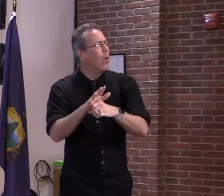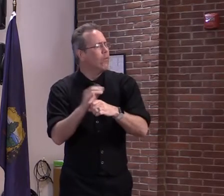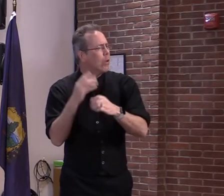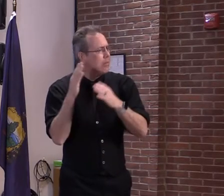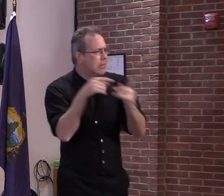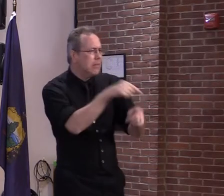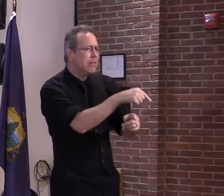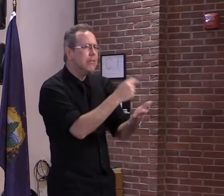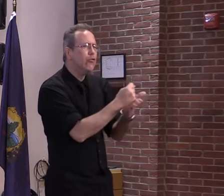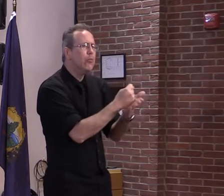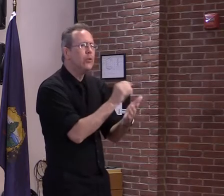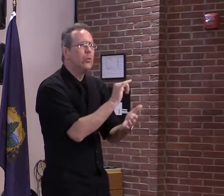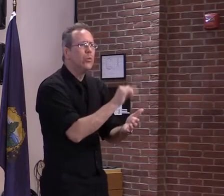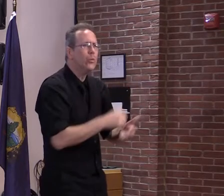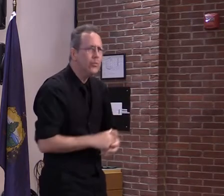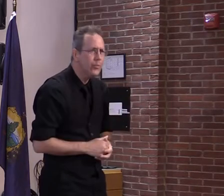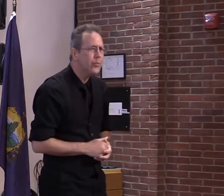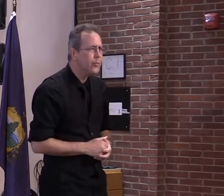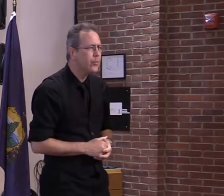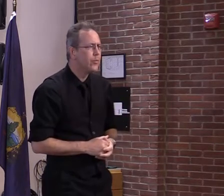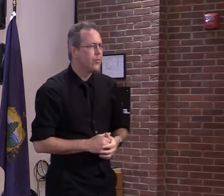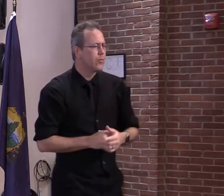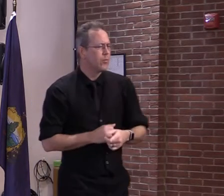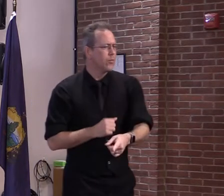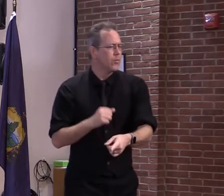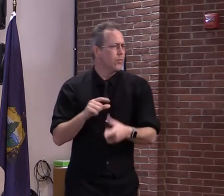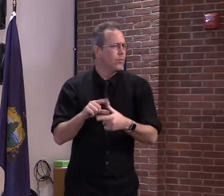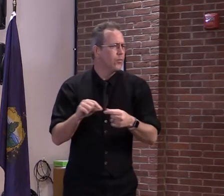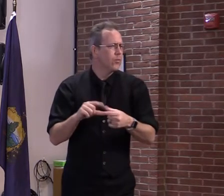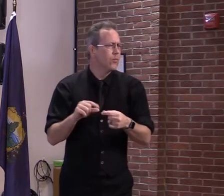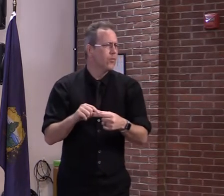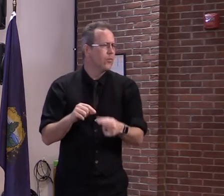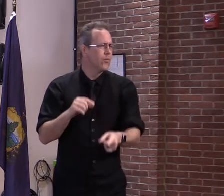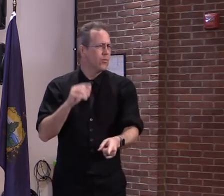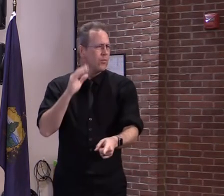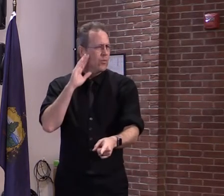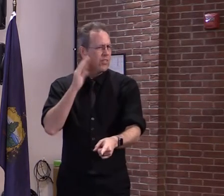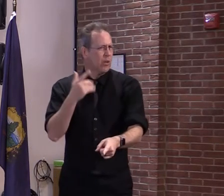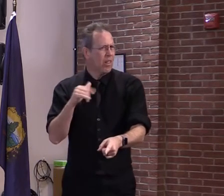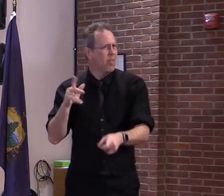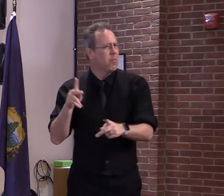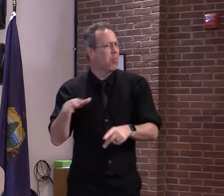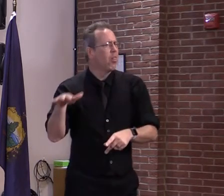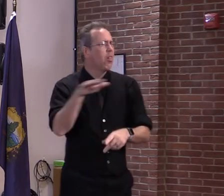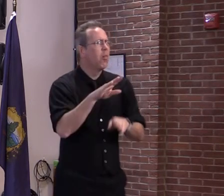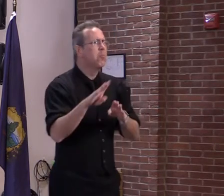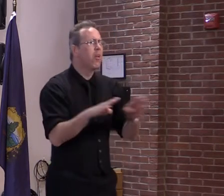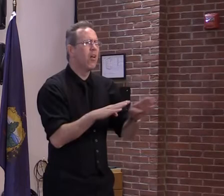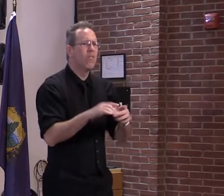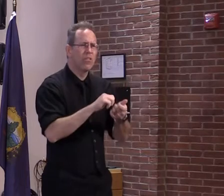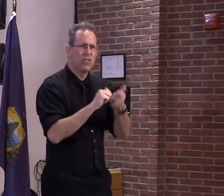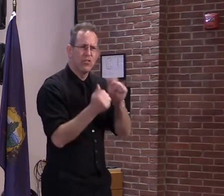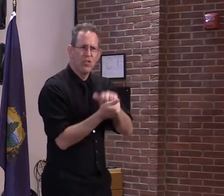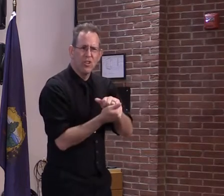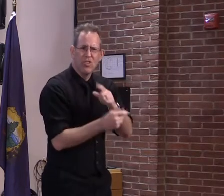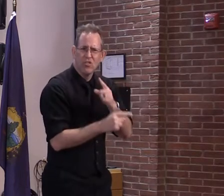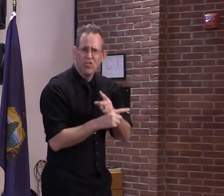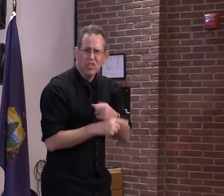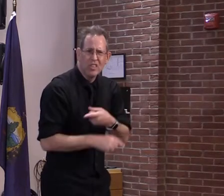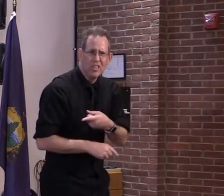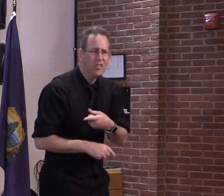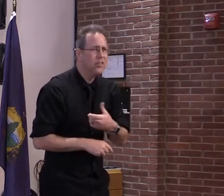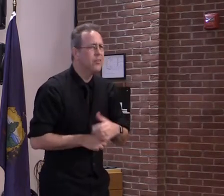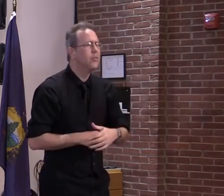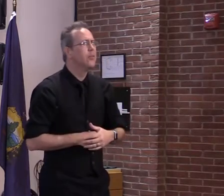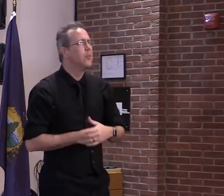like a lot of it seems to be chalked up to behavioral changes versus gaps in our treatment. Do you think that our treatment